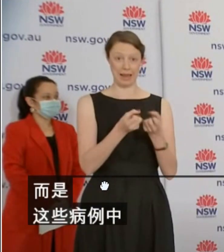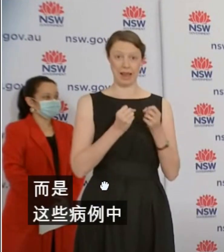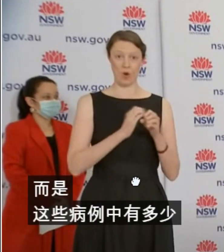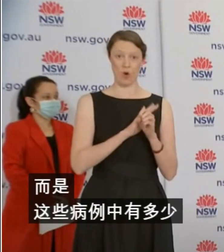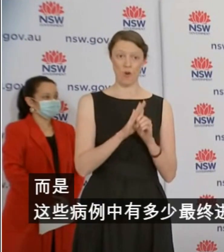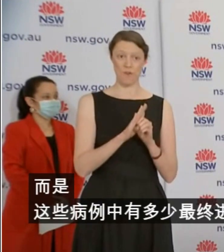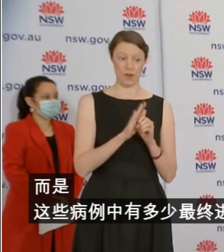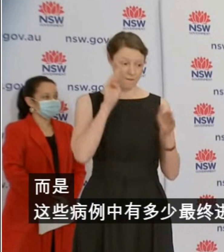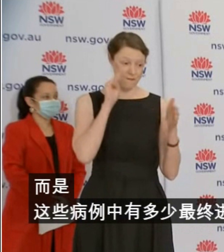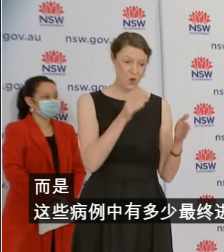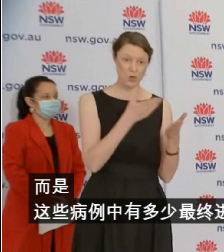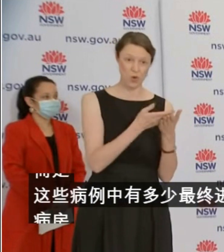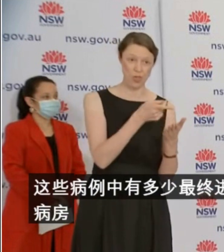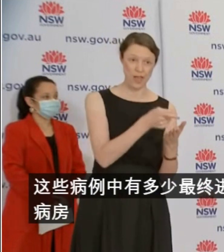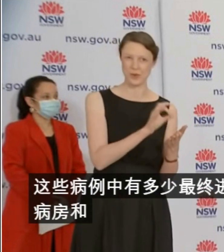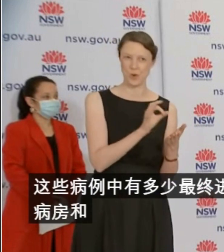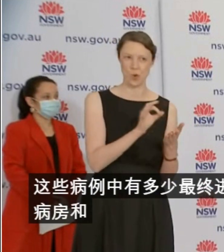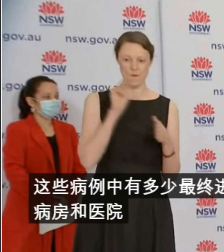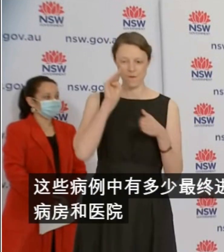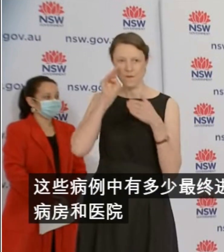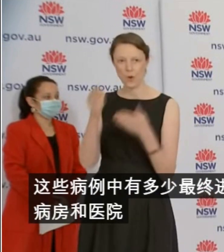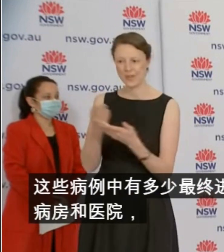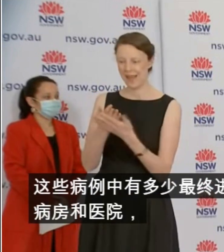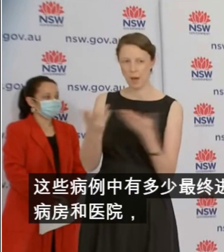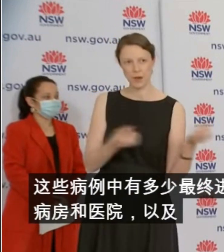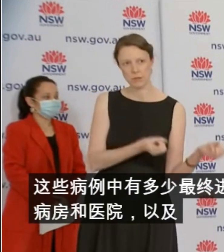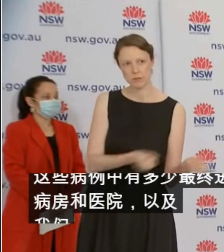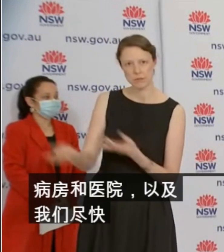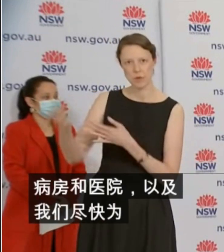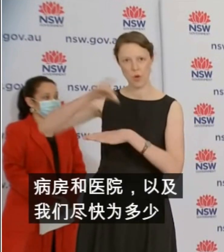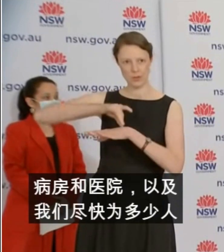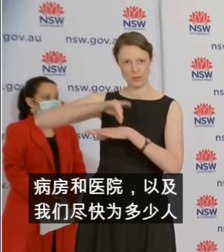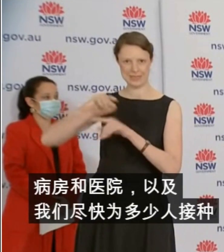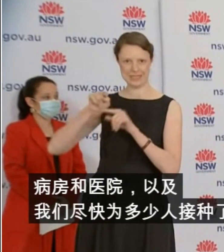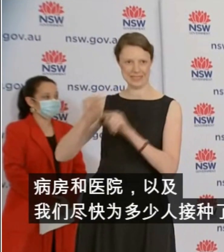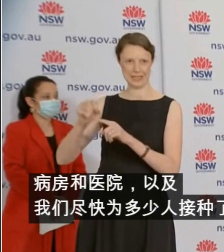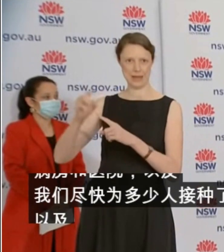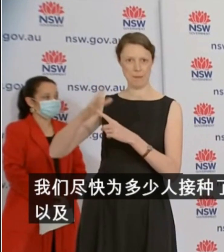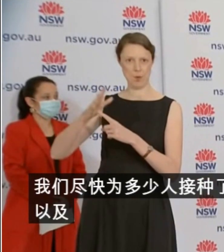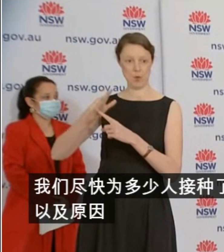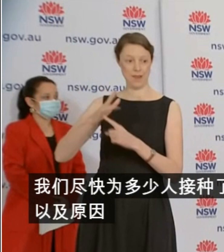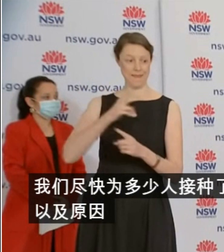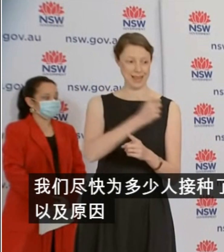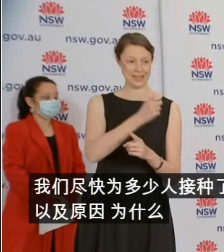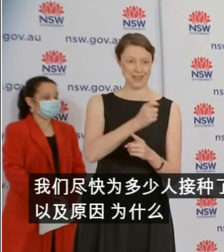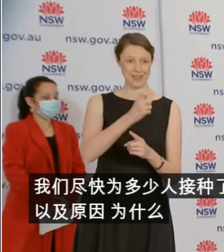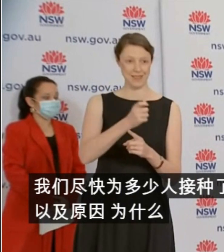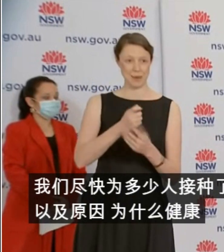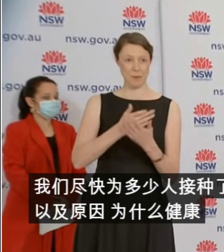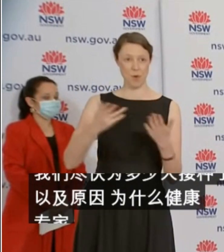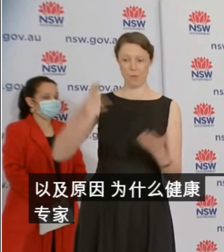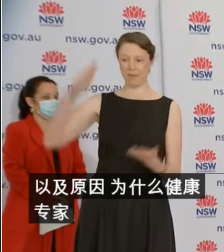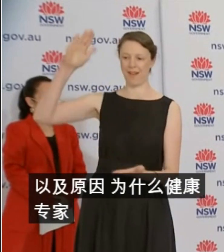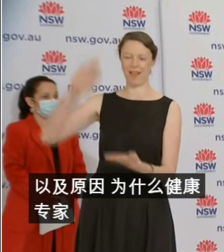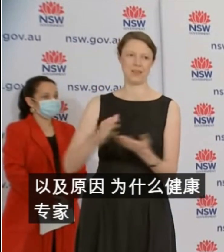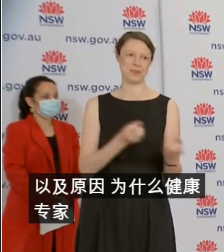many of those cases end up in our intensive care wards and hospitals, and how many people we have vaccinated as quickly as possible. And the reason why the